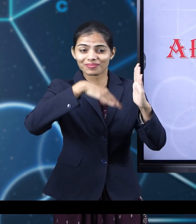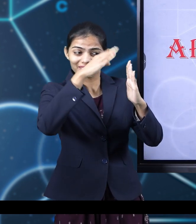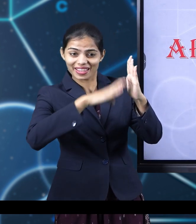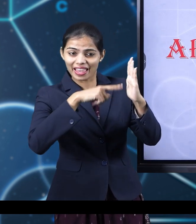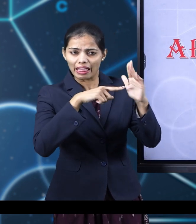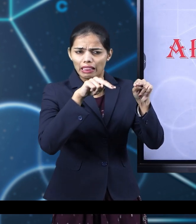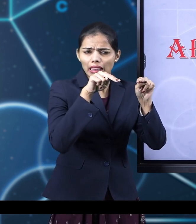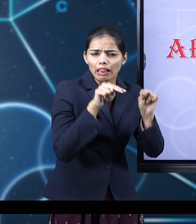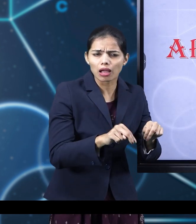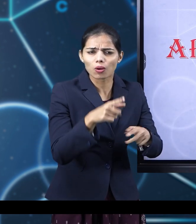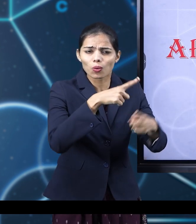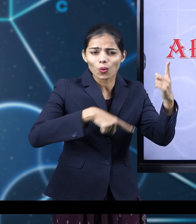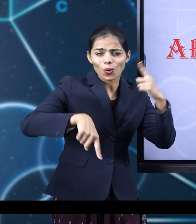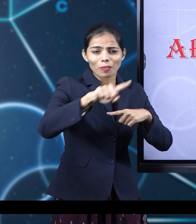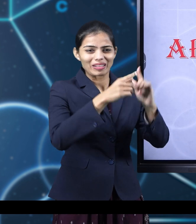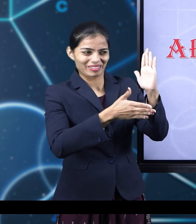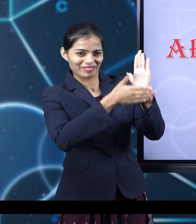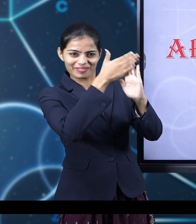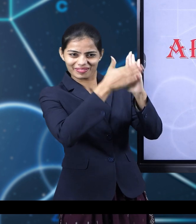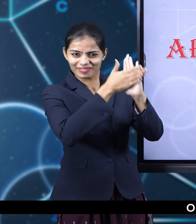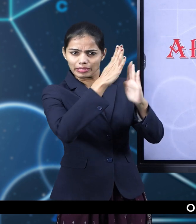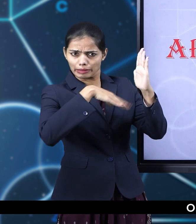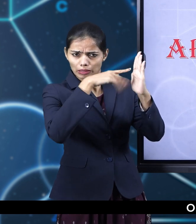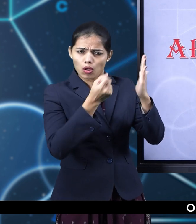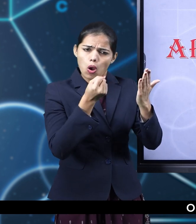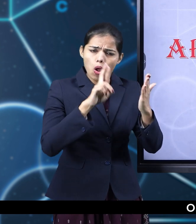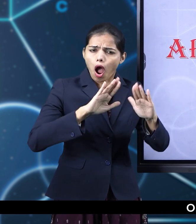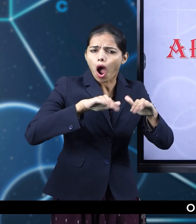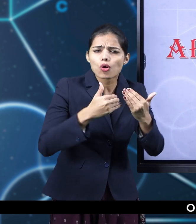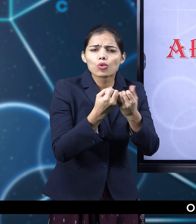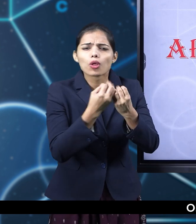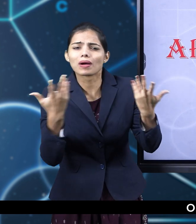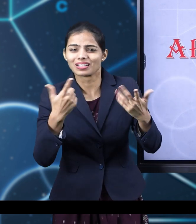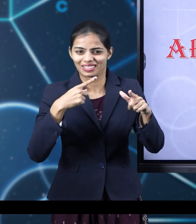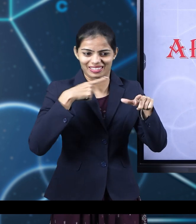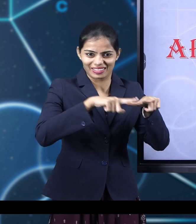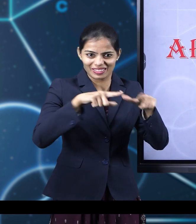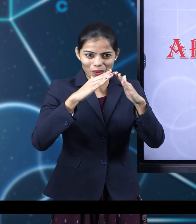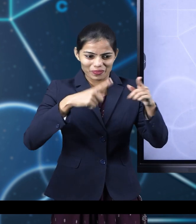is needed to cover a wall or how many tiles you need for a bathroom floor?